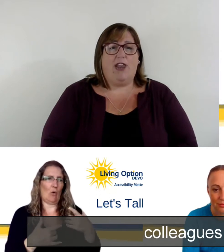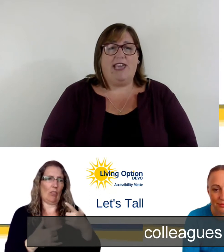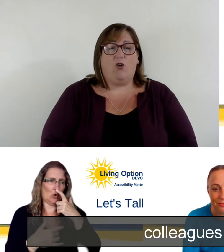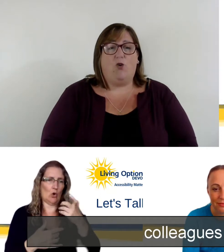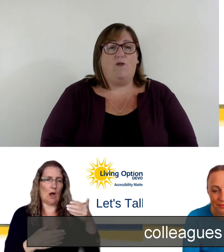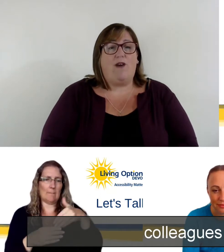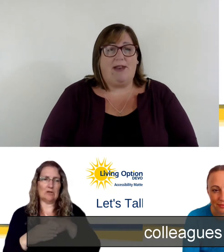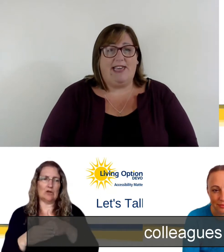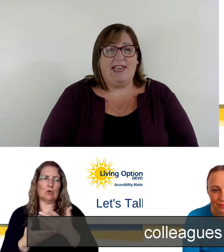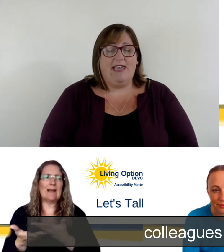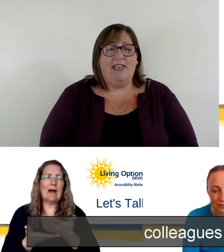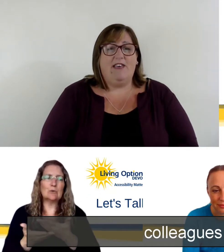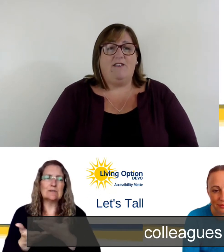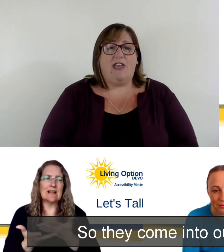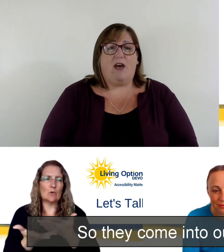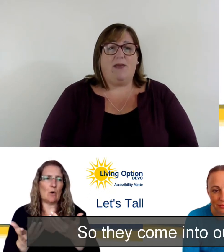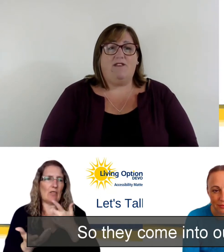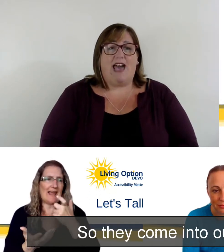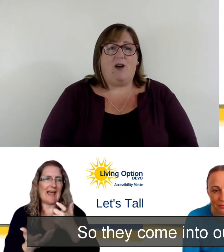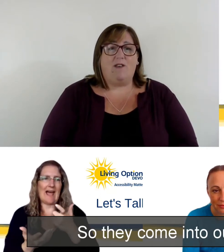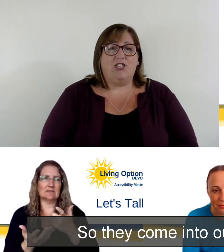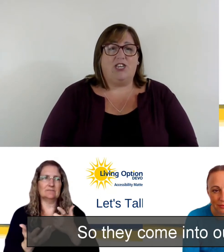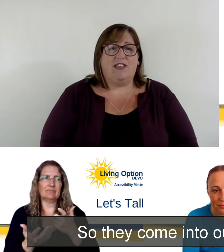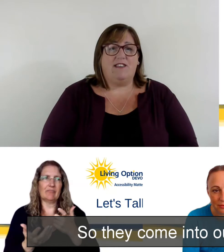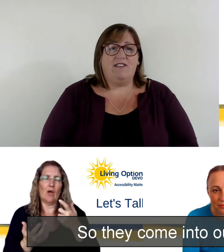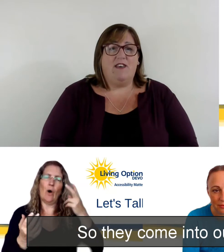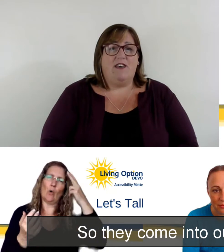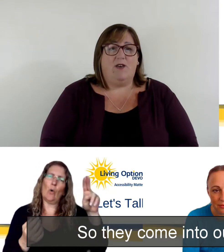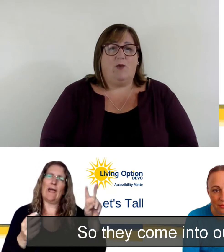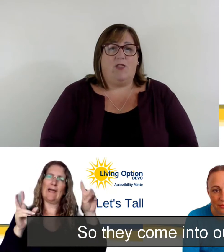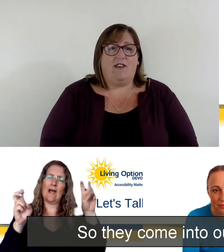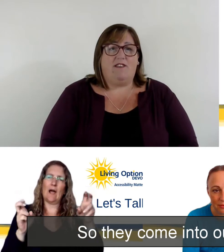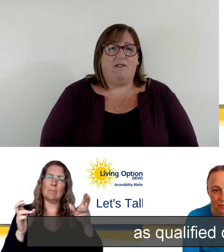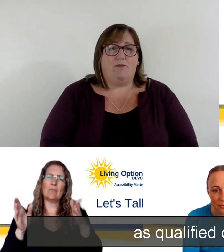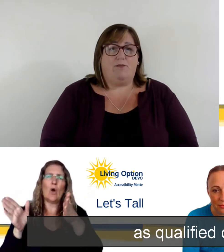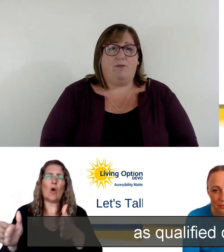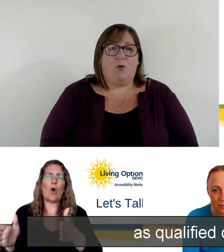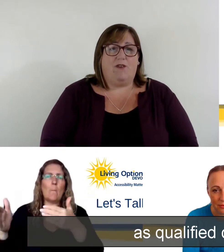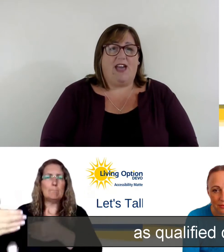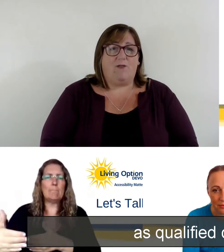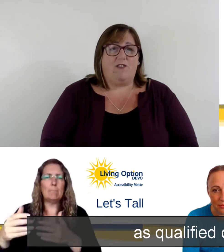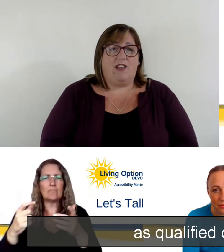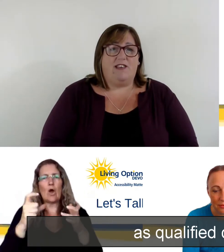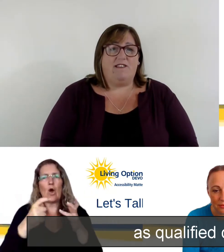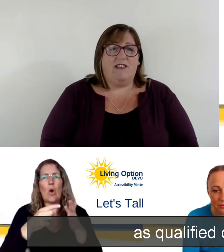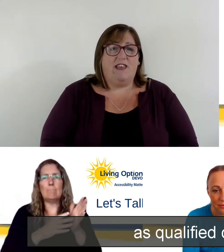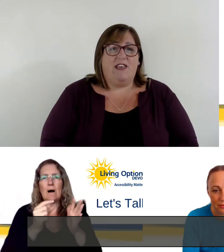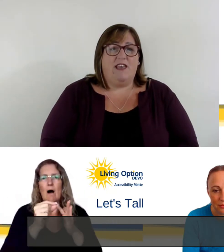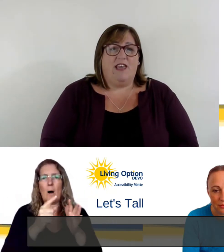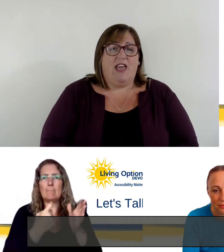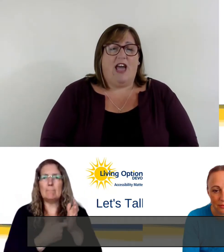workplace, colleagues or family. So they come into our sessions with us as qualified